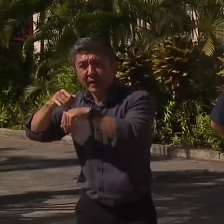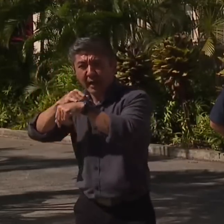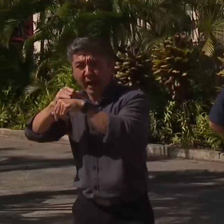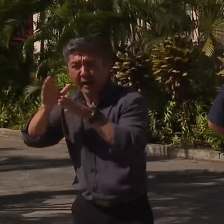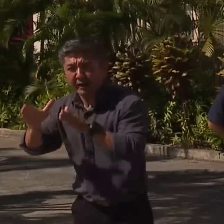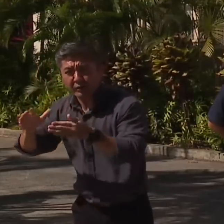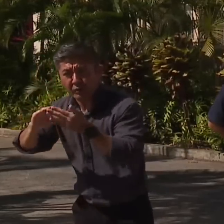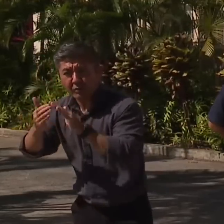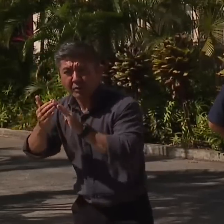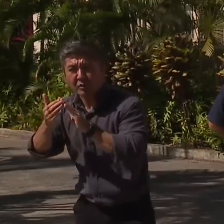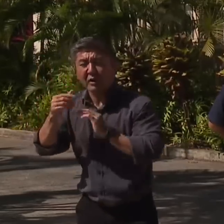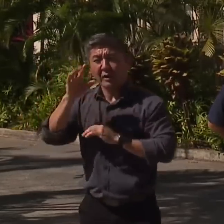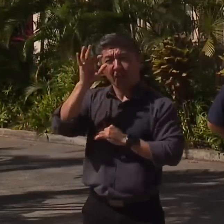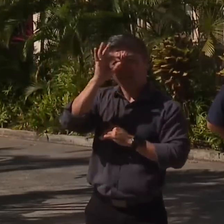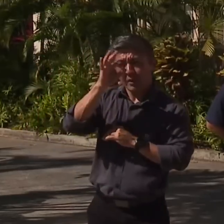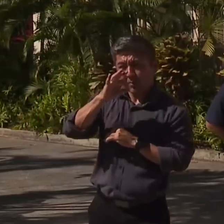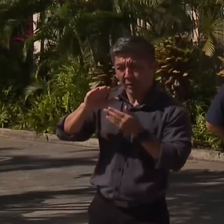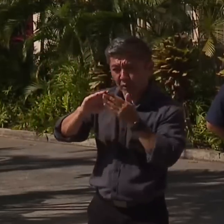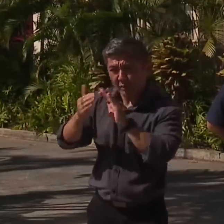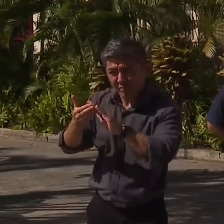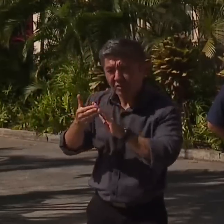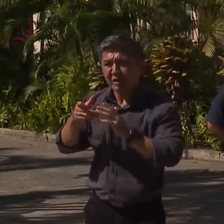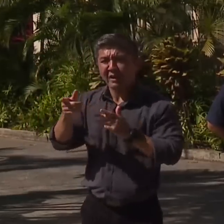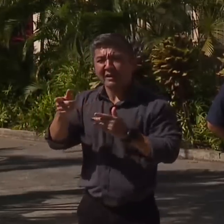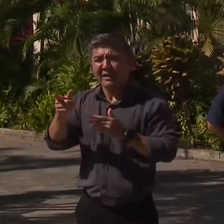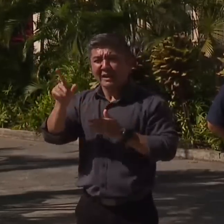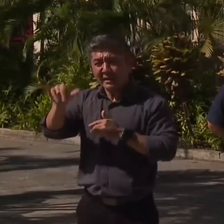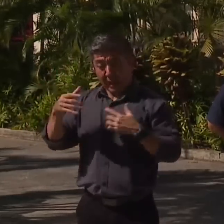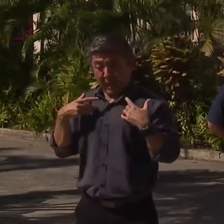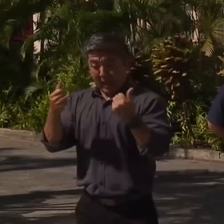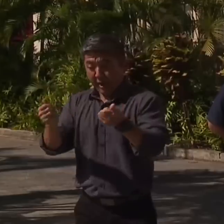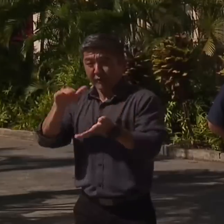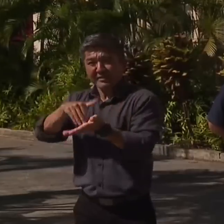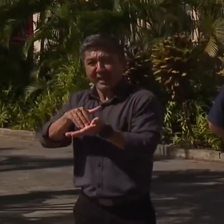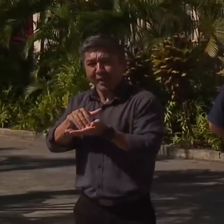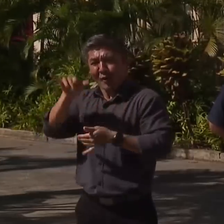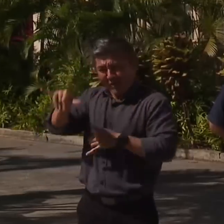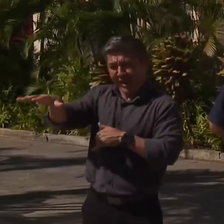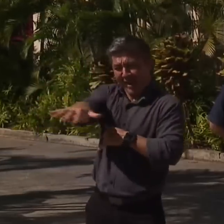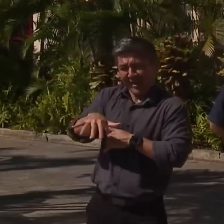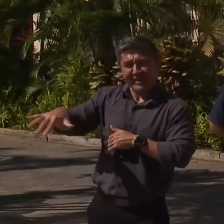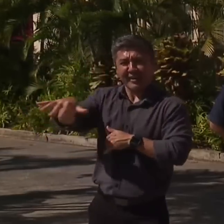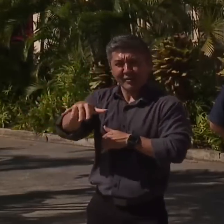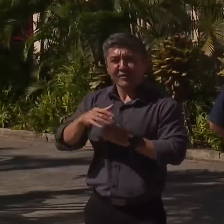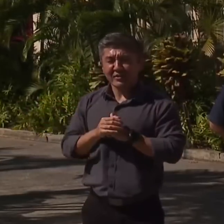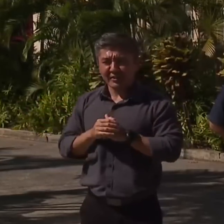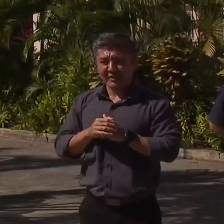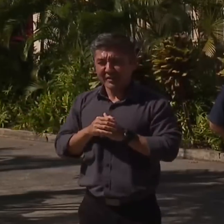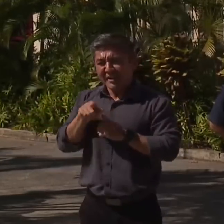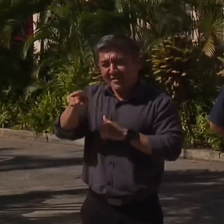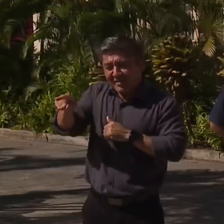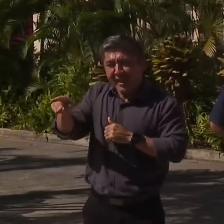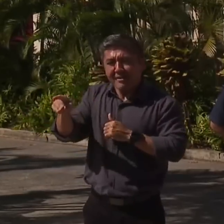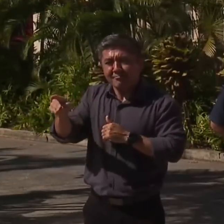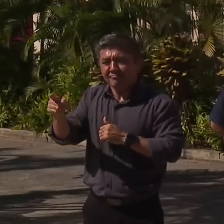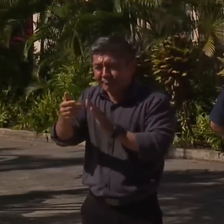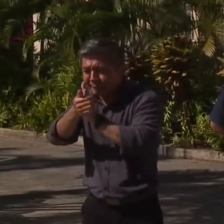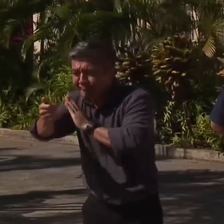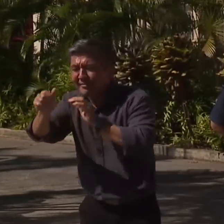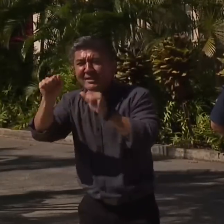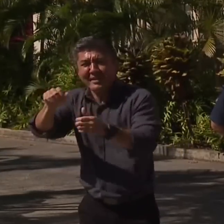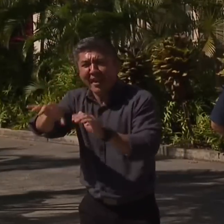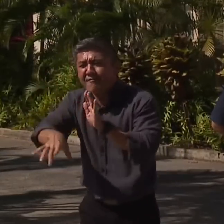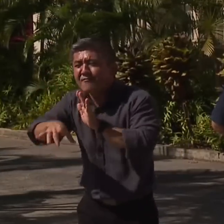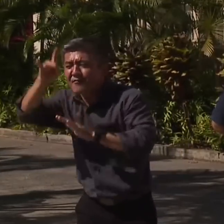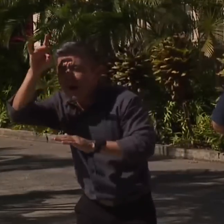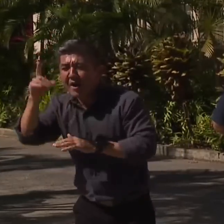community. These community health centers are in these communities. And I think they can do a better job of finding where the virus is, finding the